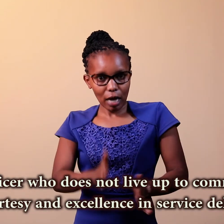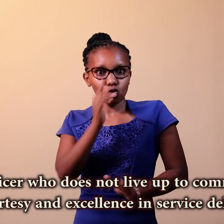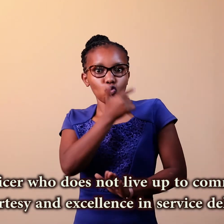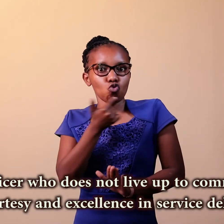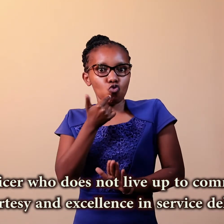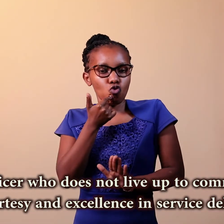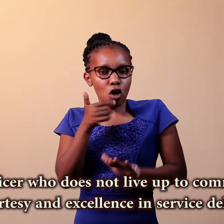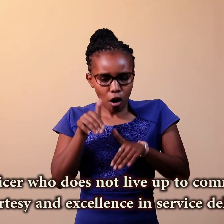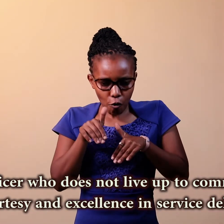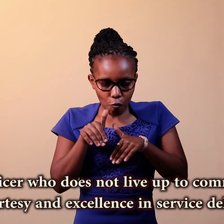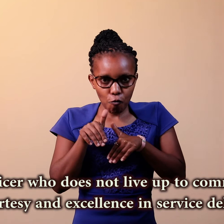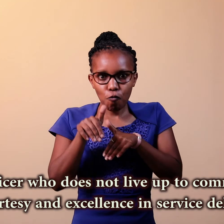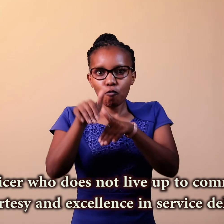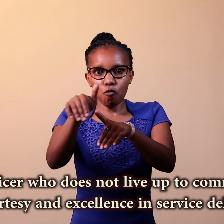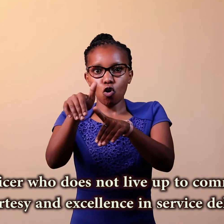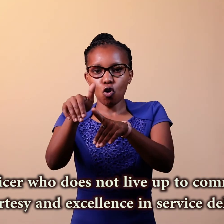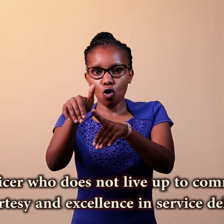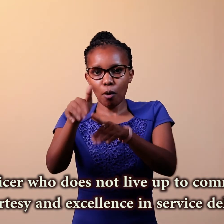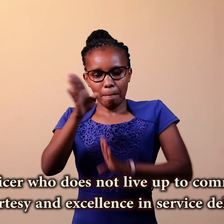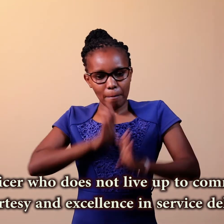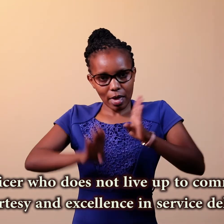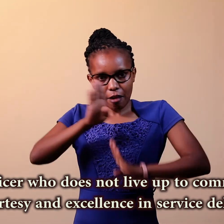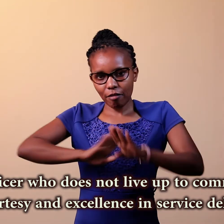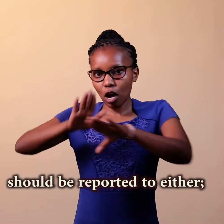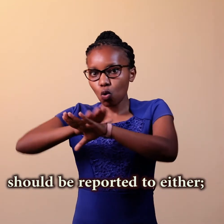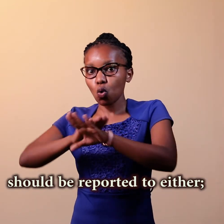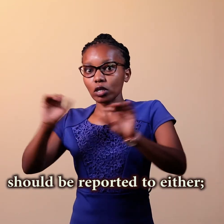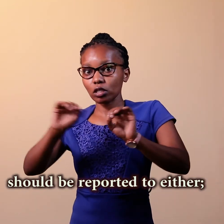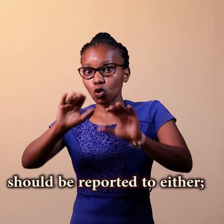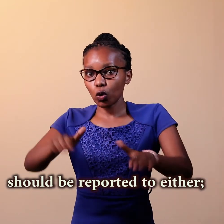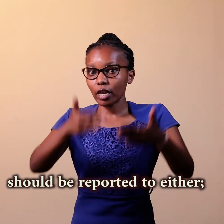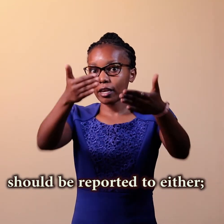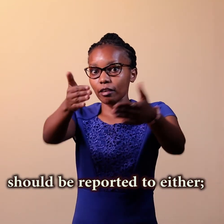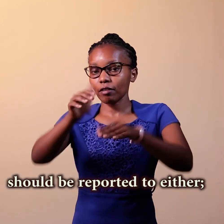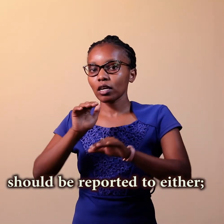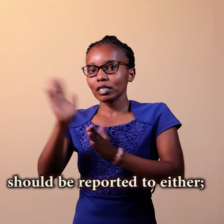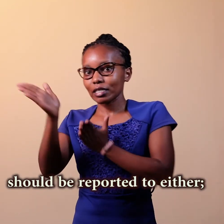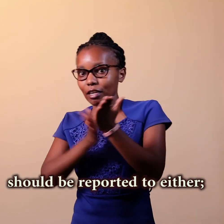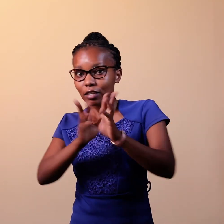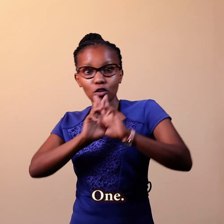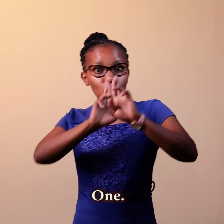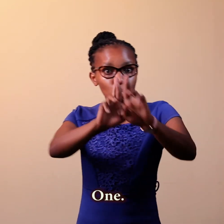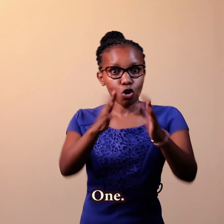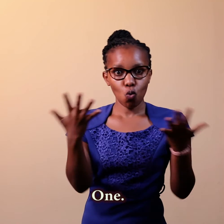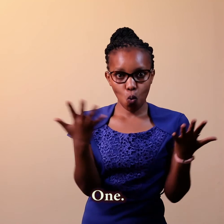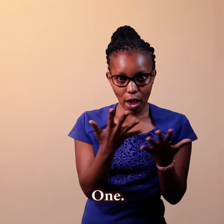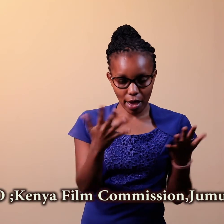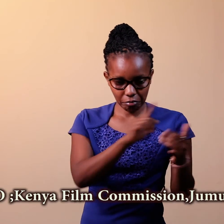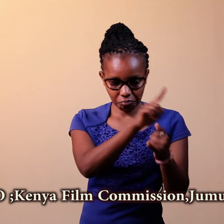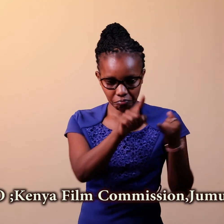commitment to courtesy and excellence in service delivery. Should be reported to either. One. The